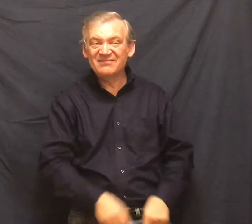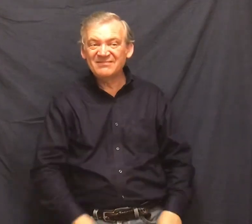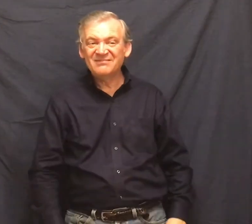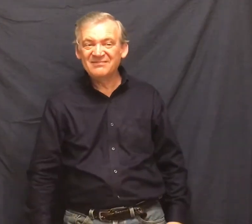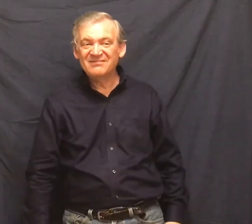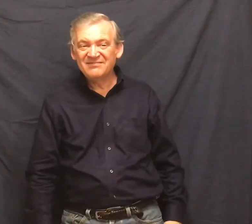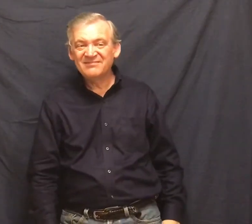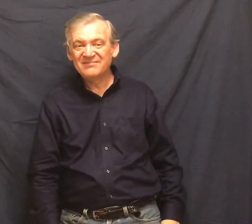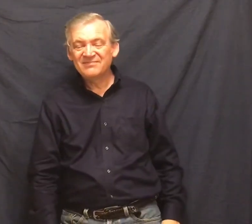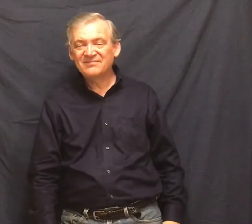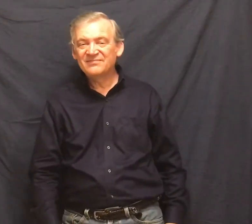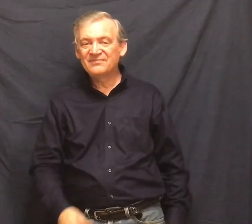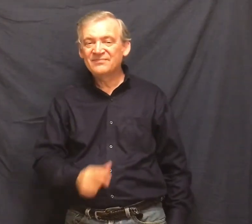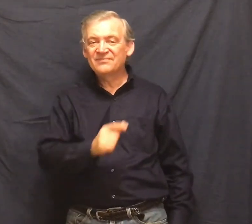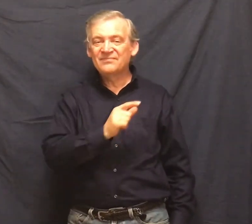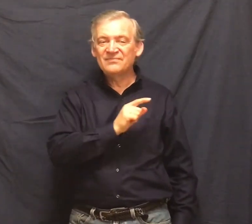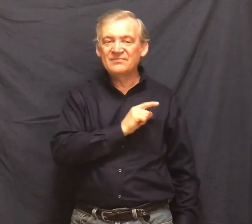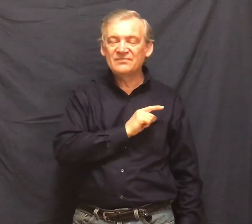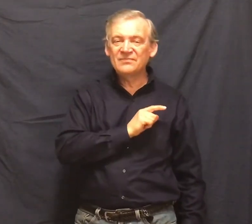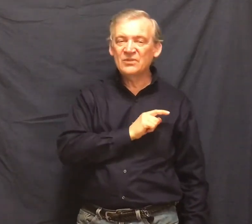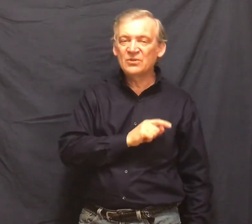George held out his hand for the magazine.